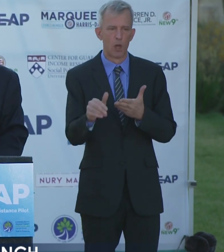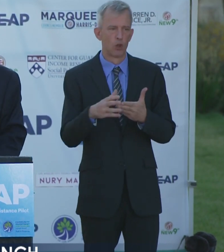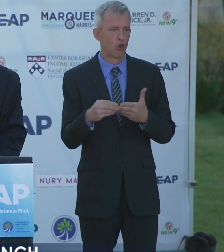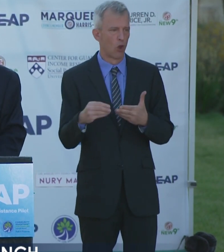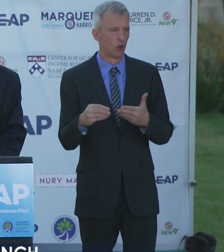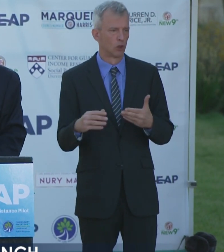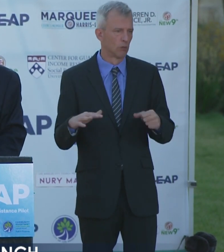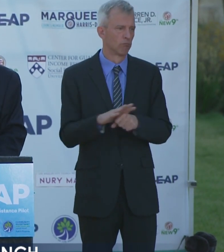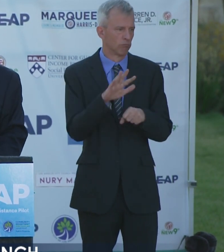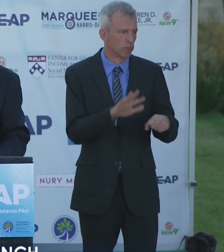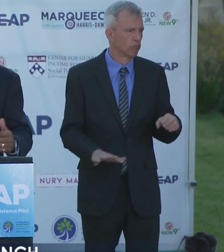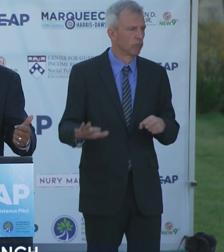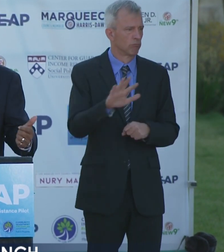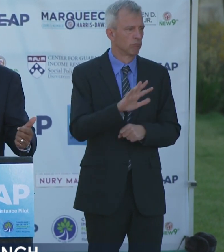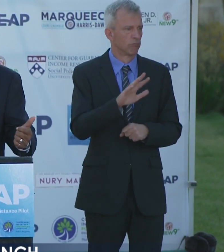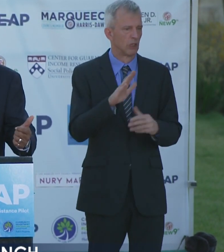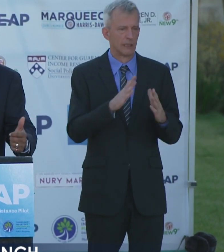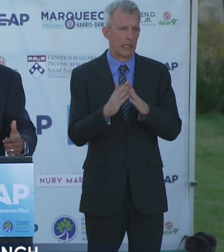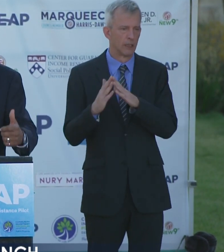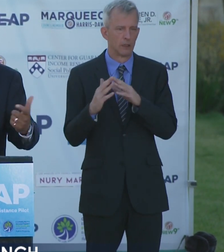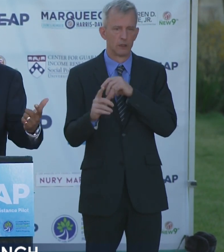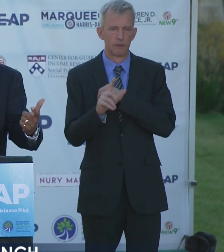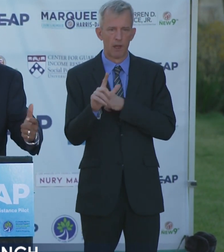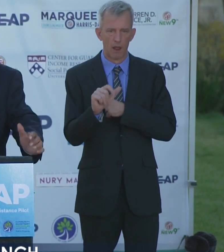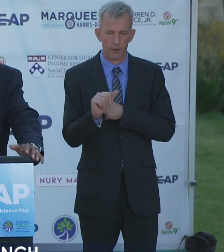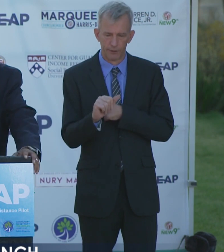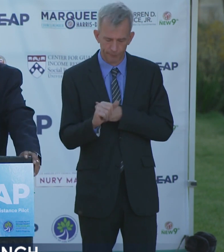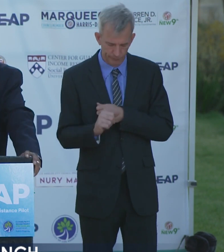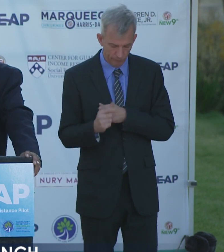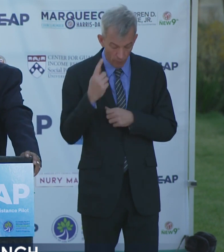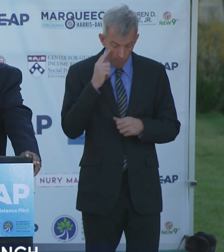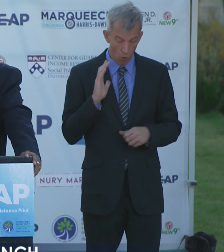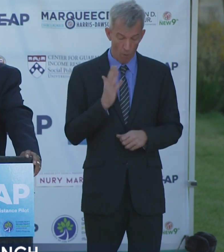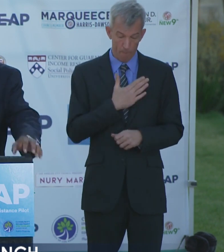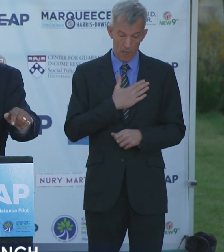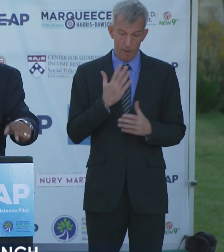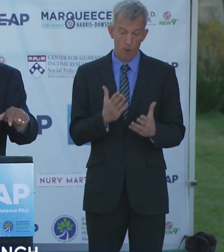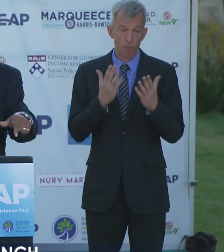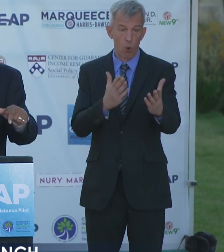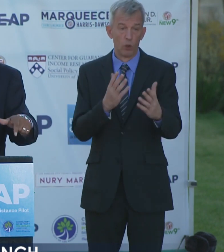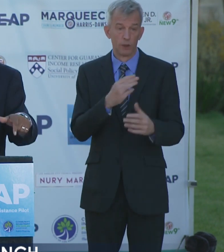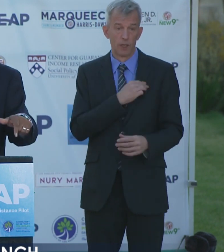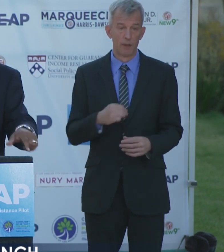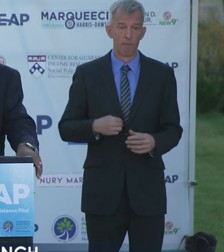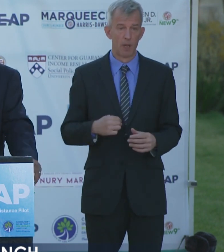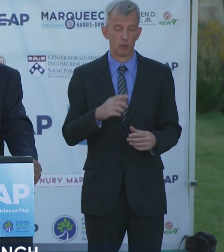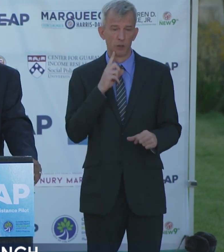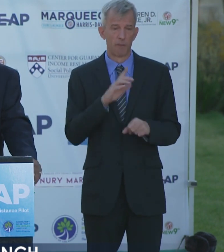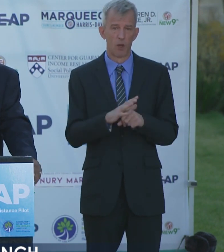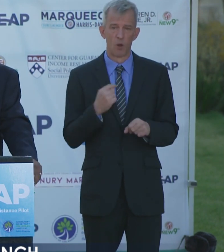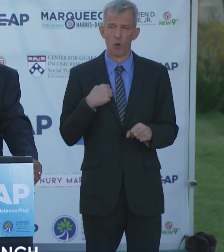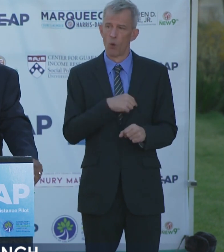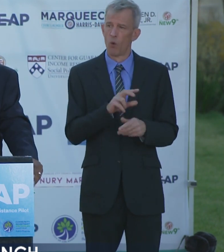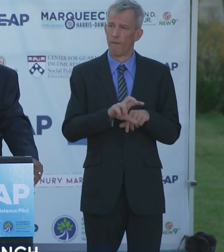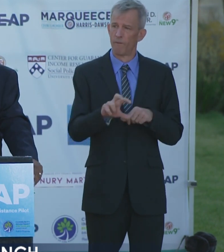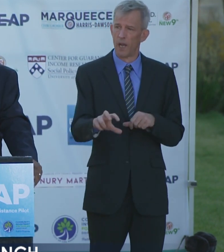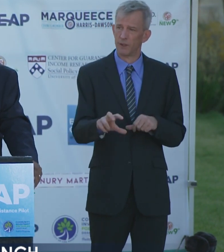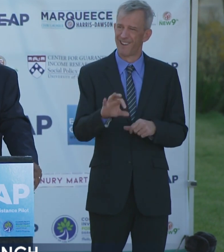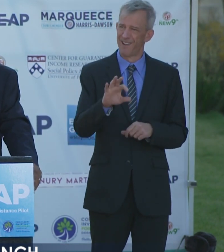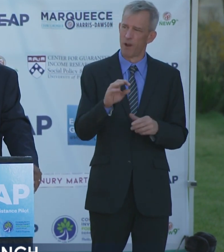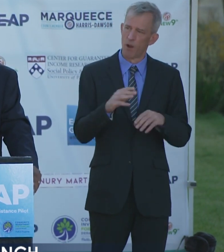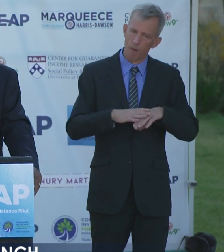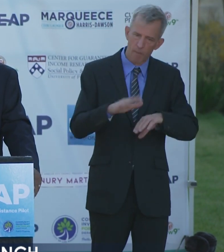said. Between my initial proposal and the mayor's commitment, we're going to be investing more than $9 million right here in